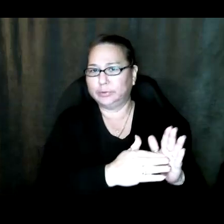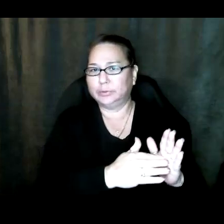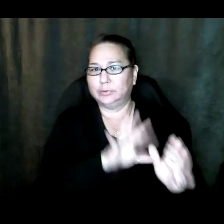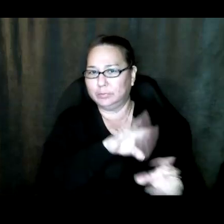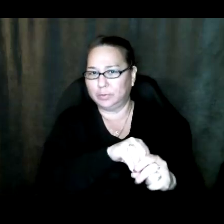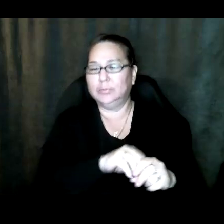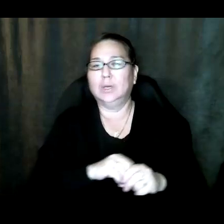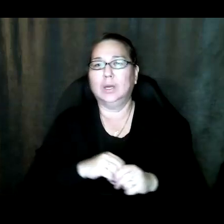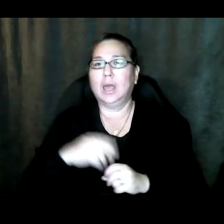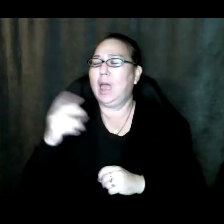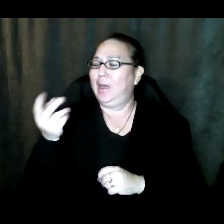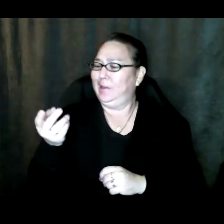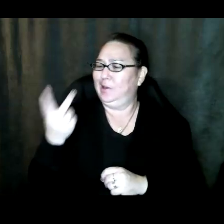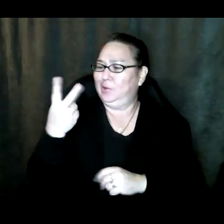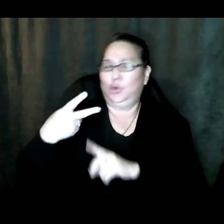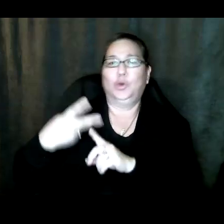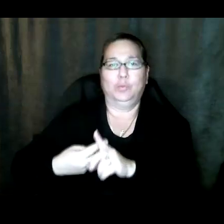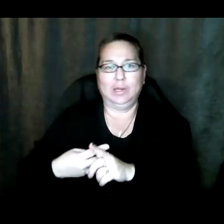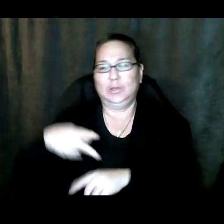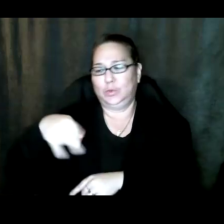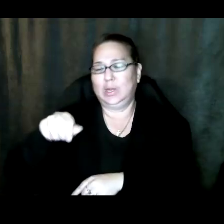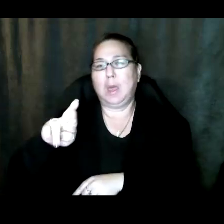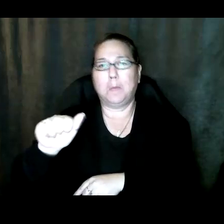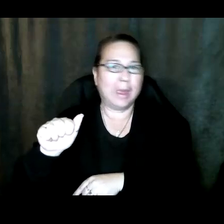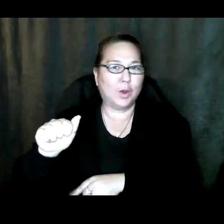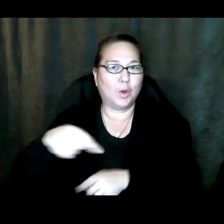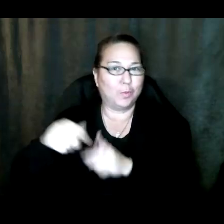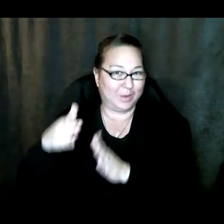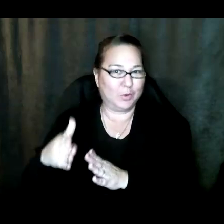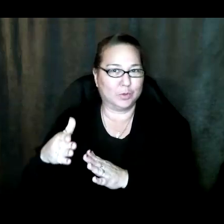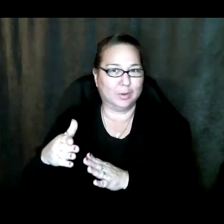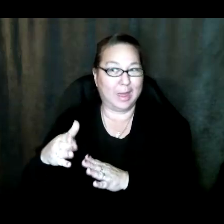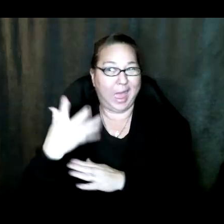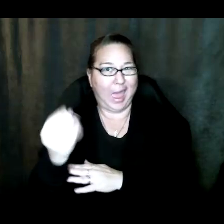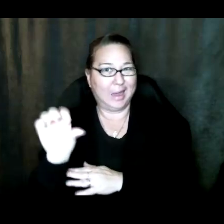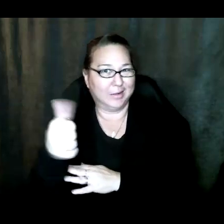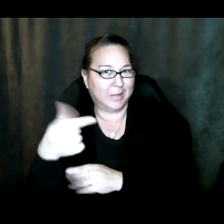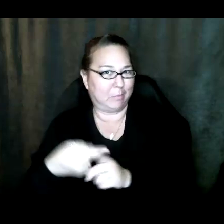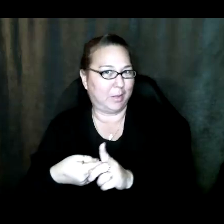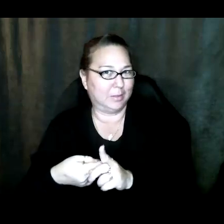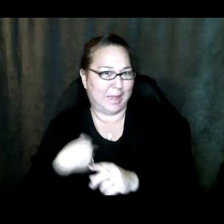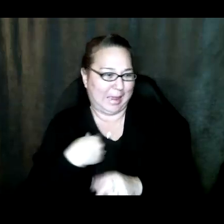2 months of a paraprofessional in my substantially separate classroom, 2 months out of a 10-month school year.